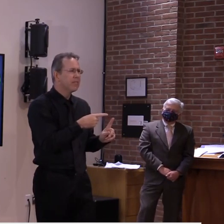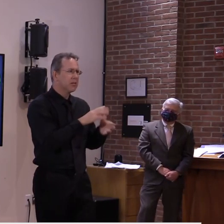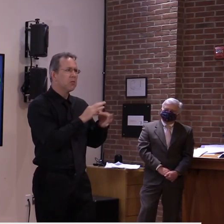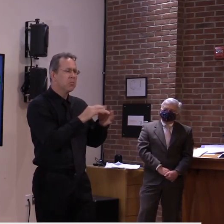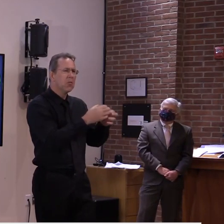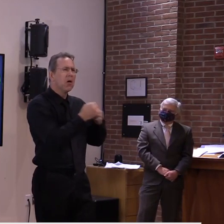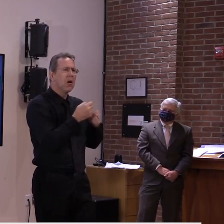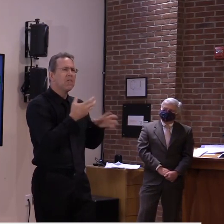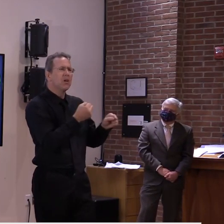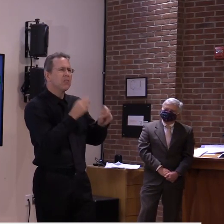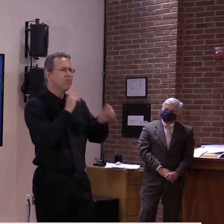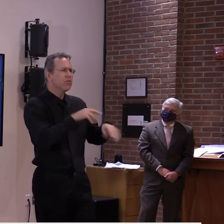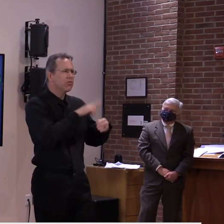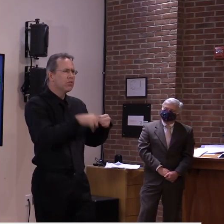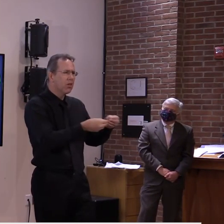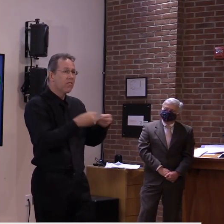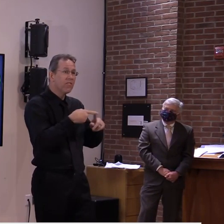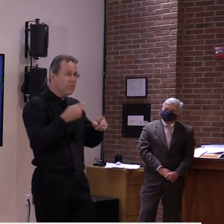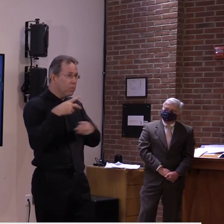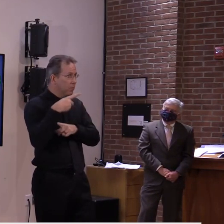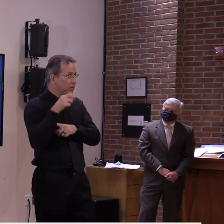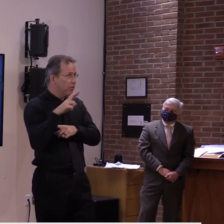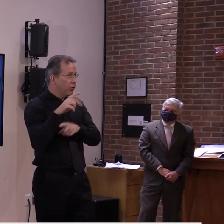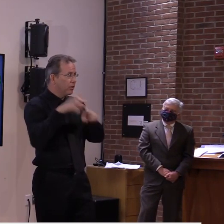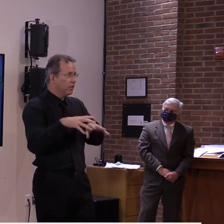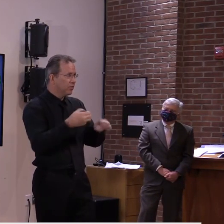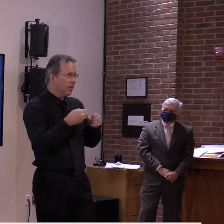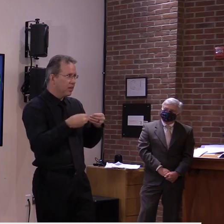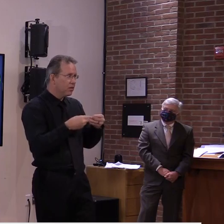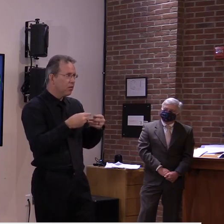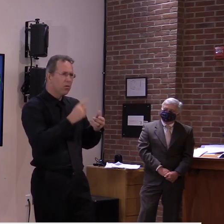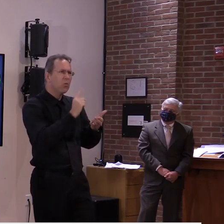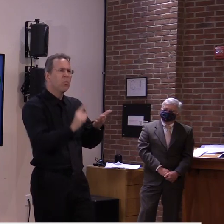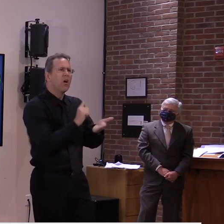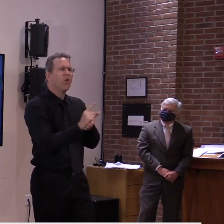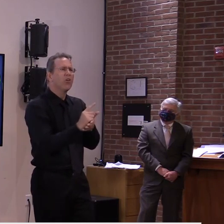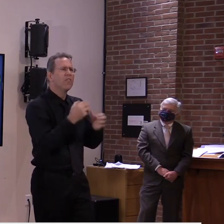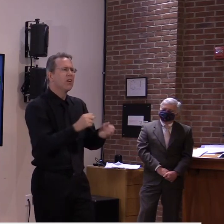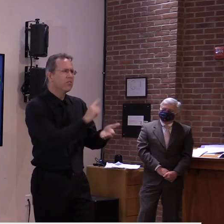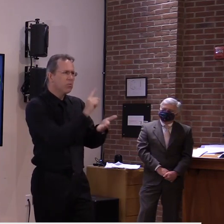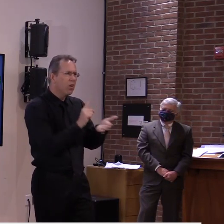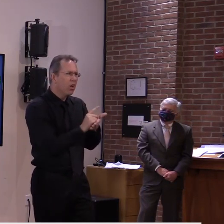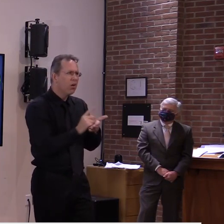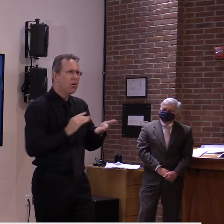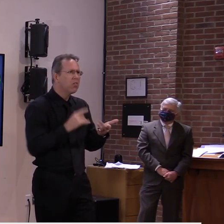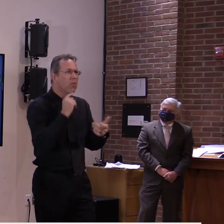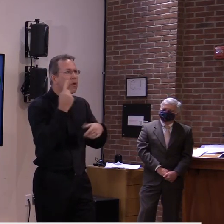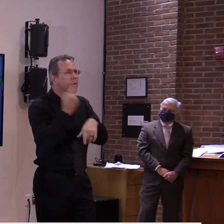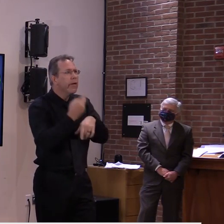nasal swab, and the results came back within an hour or two as opposed to a couple of days. And I just wondered,